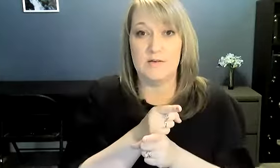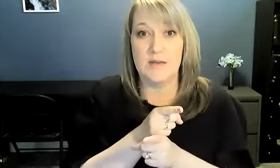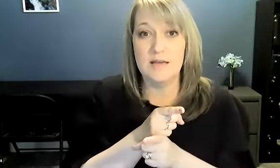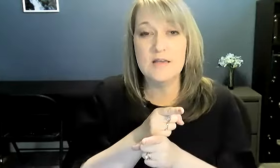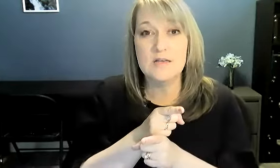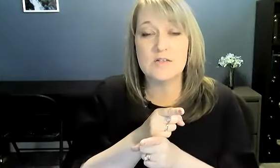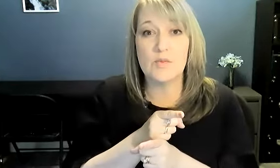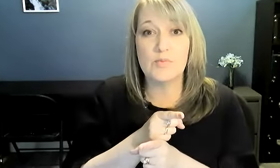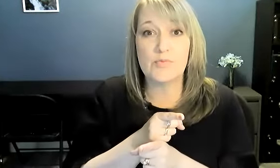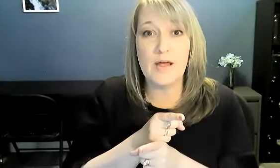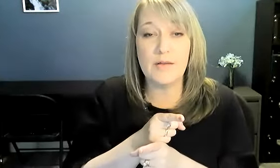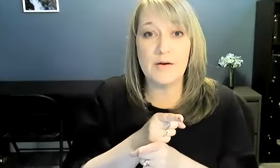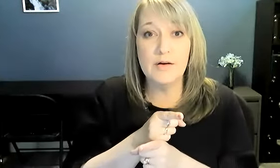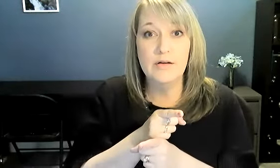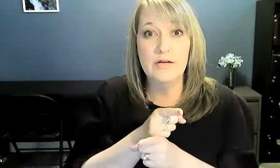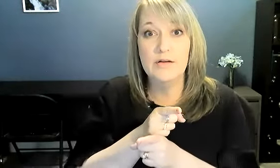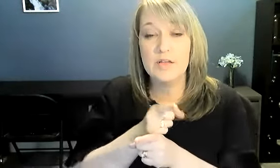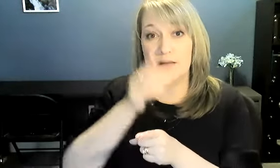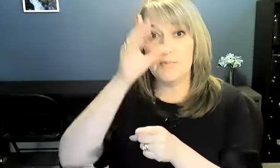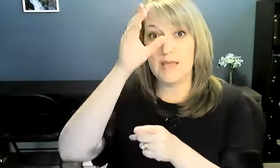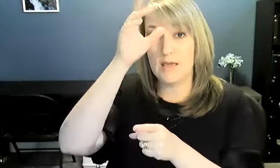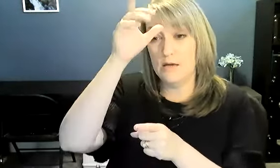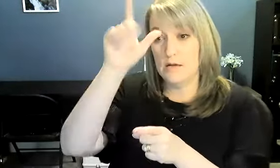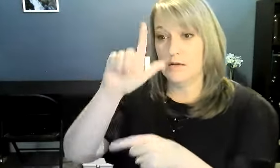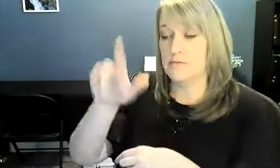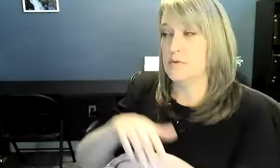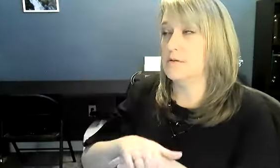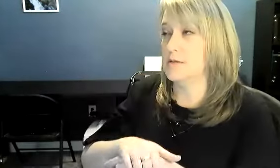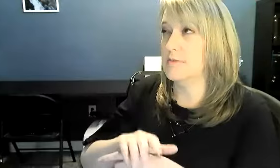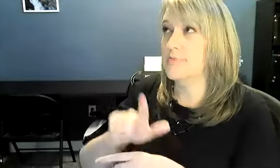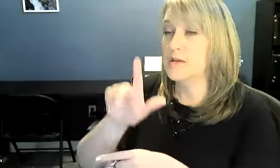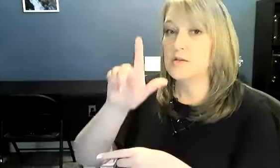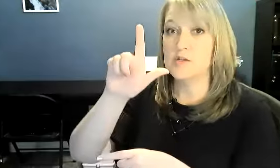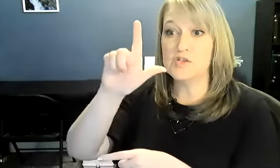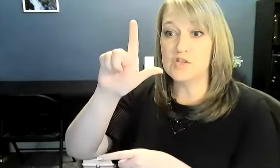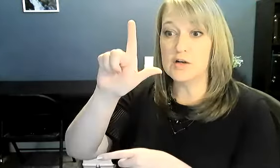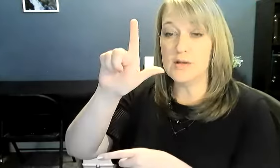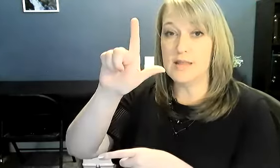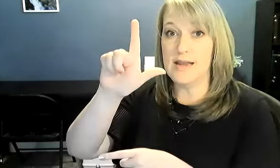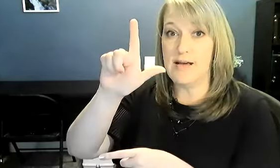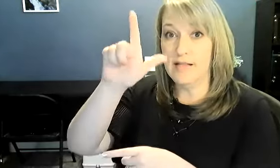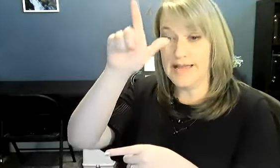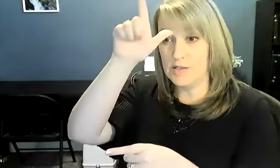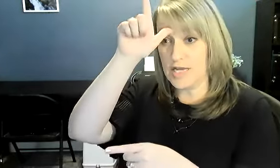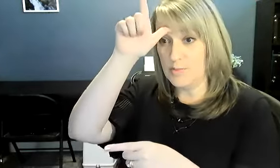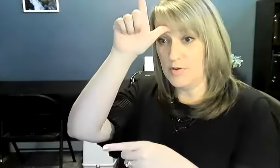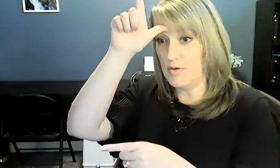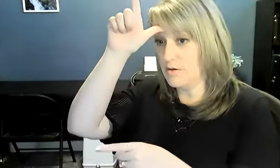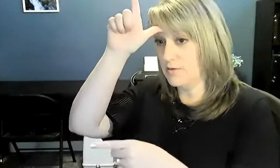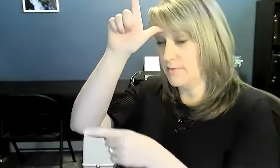okay? So brother can be, so you start with an L hand shape on your